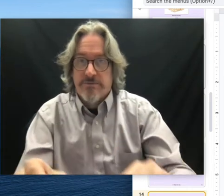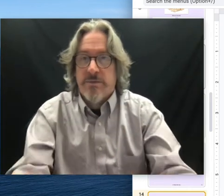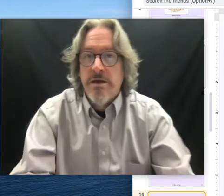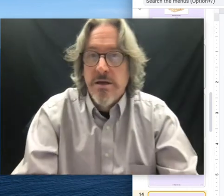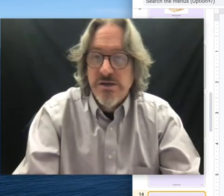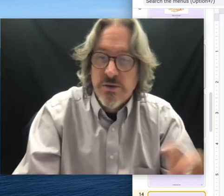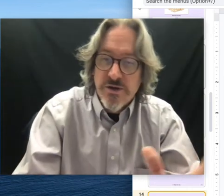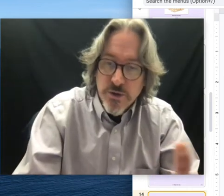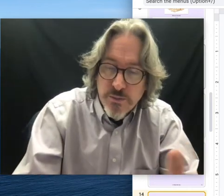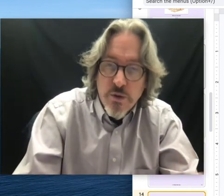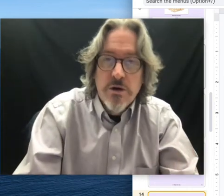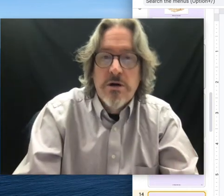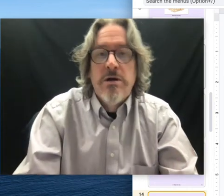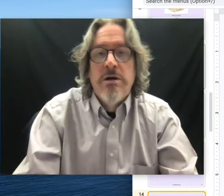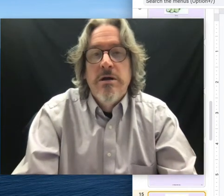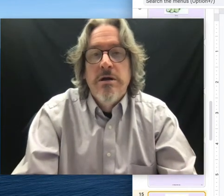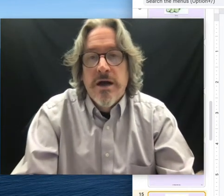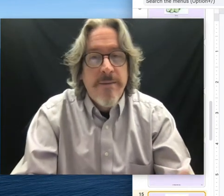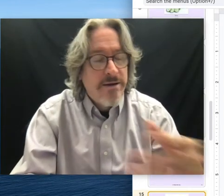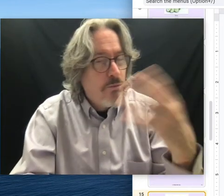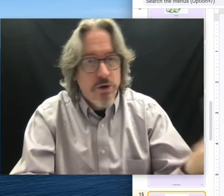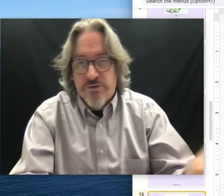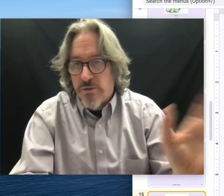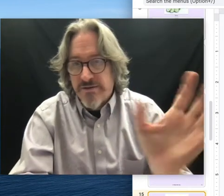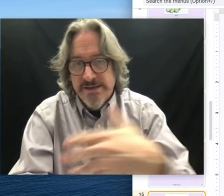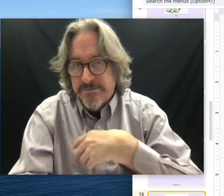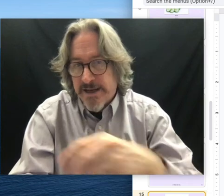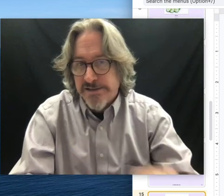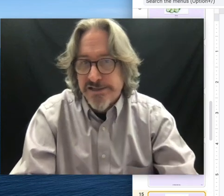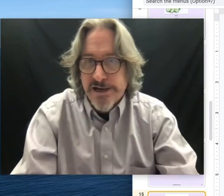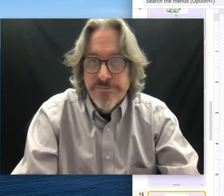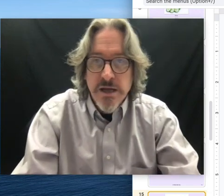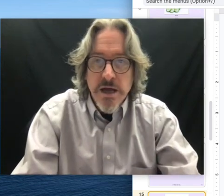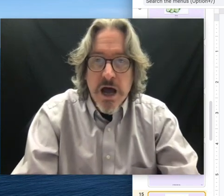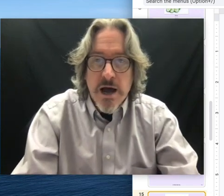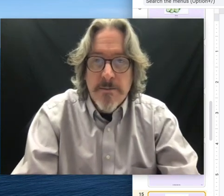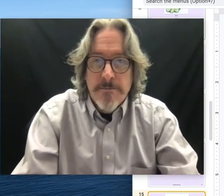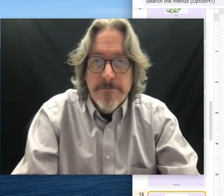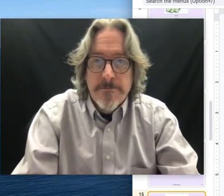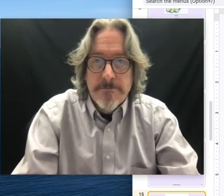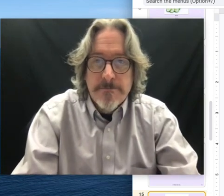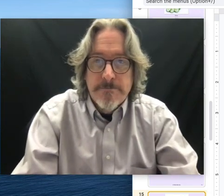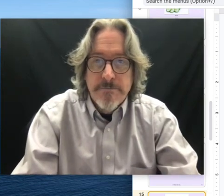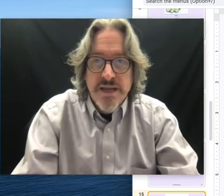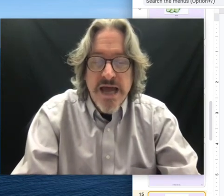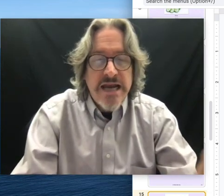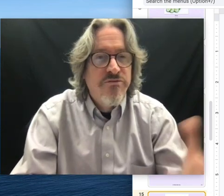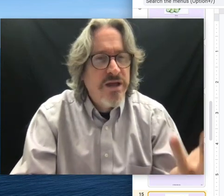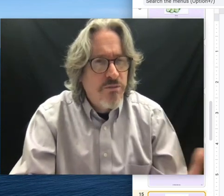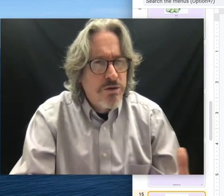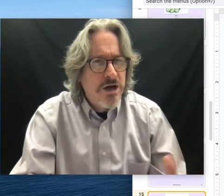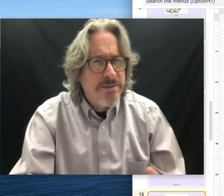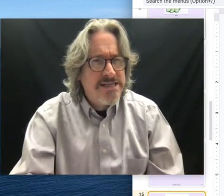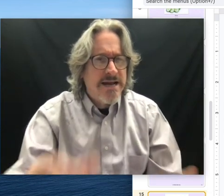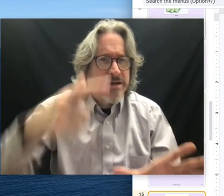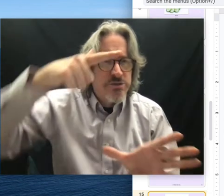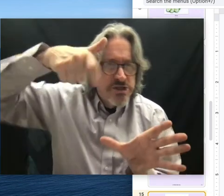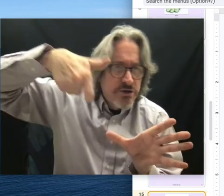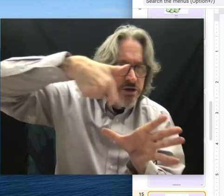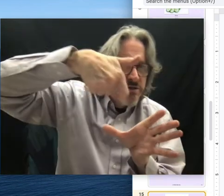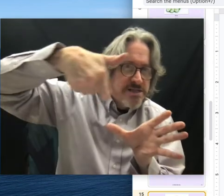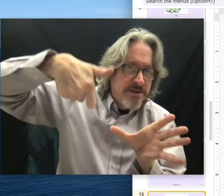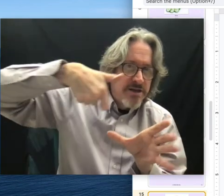added. So whether you pour, and we'll go through all these as I say. And if we're talking about stand